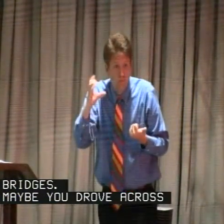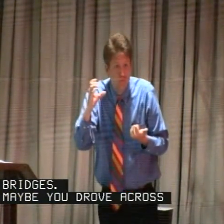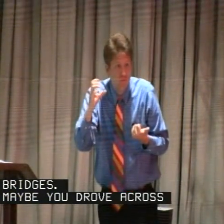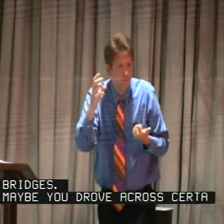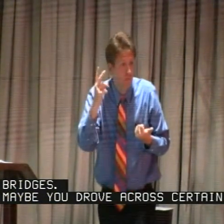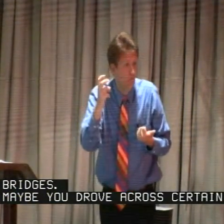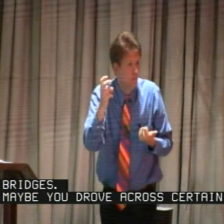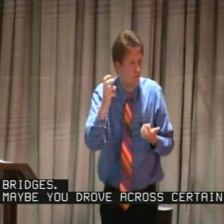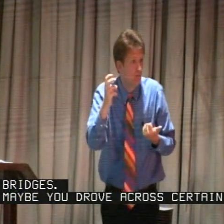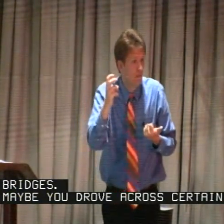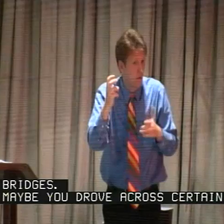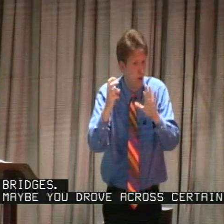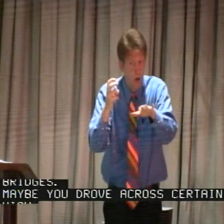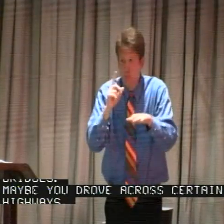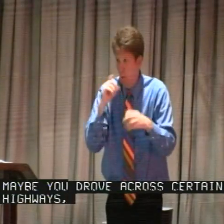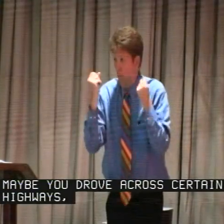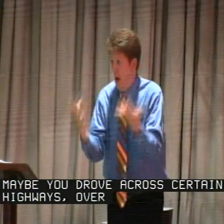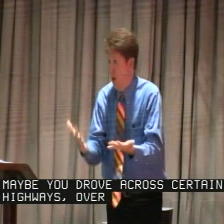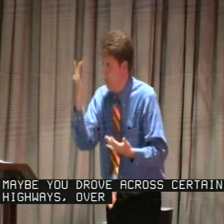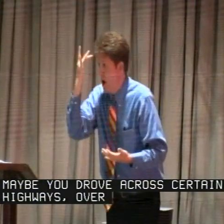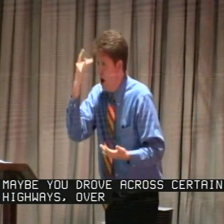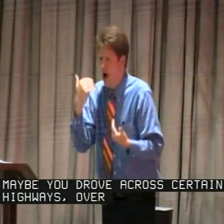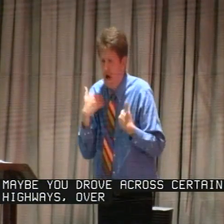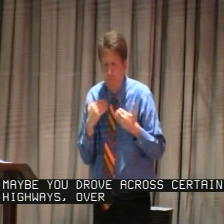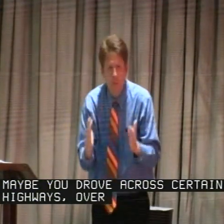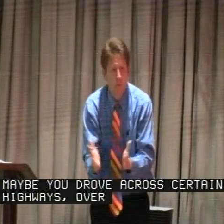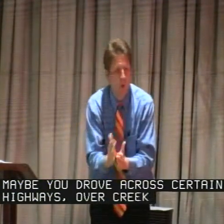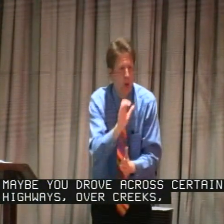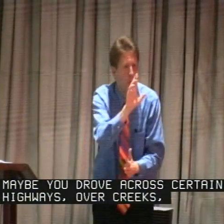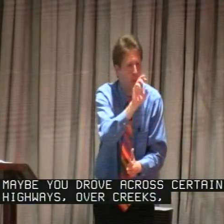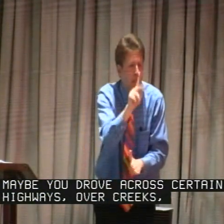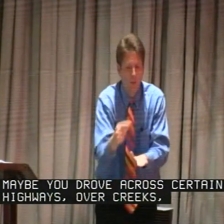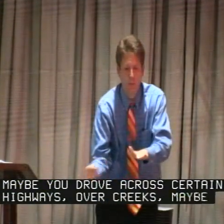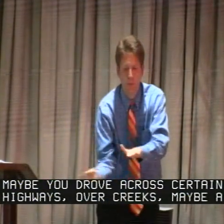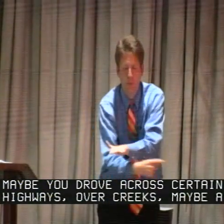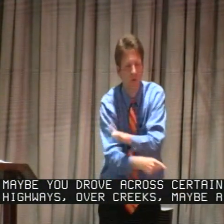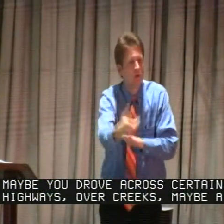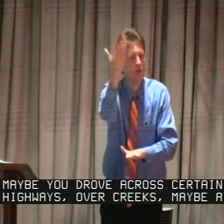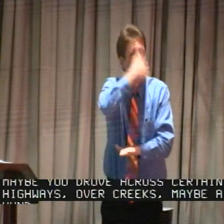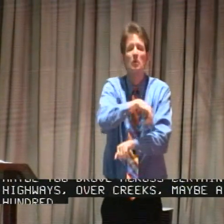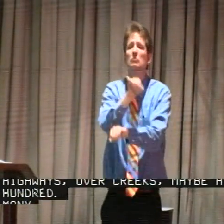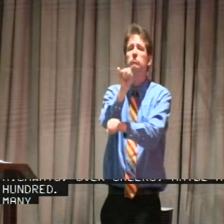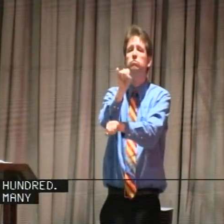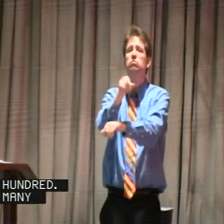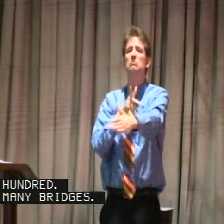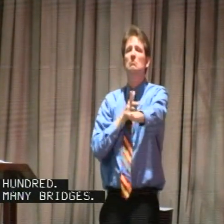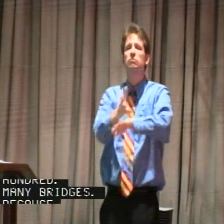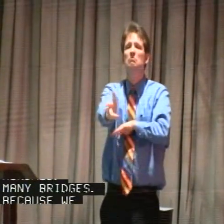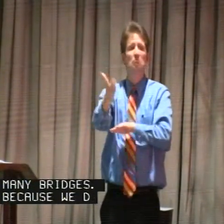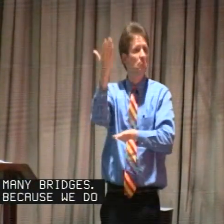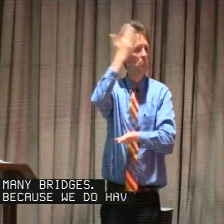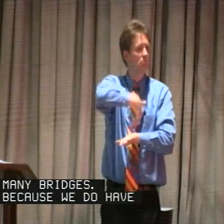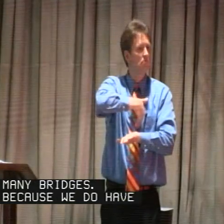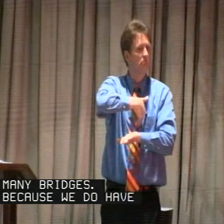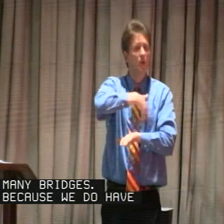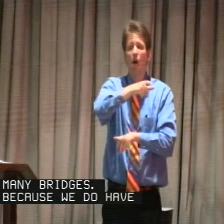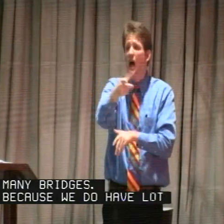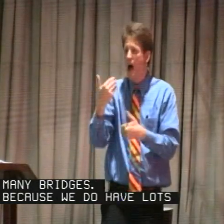over creeks, maybe 100. Many bridges, because we do have lots of creeks where you would not even be aware that